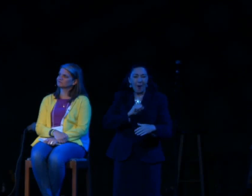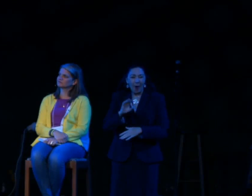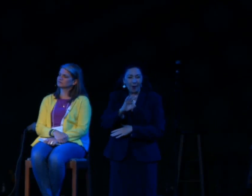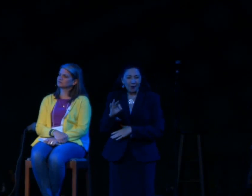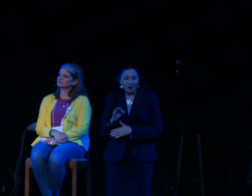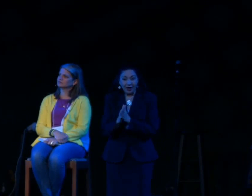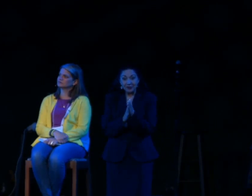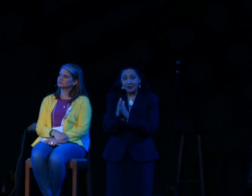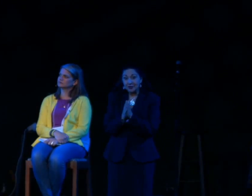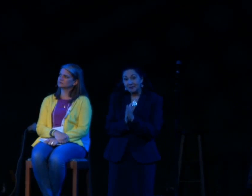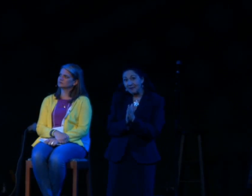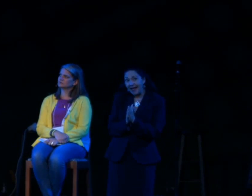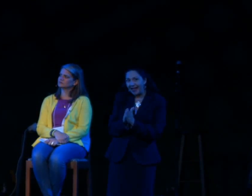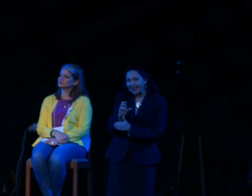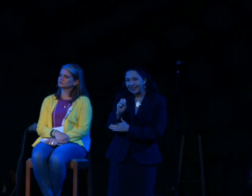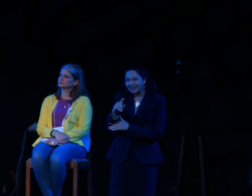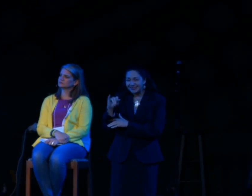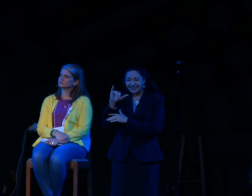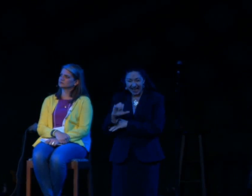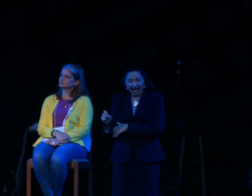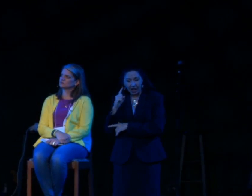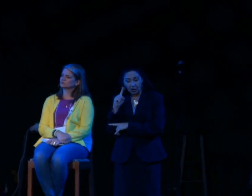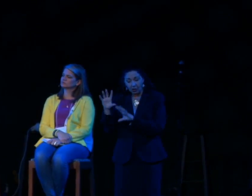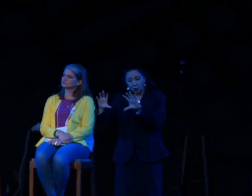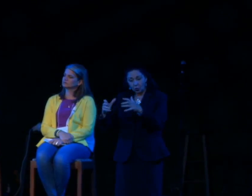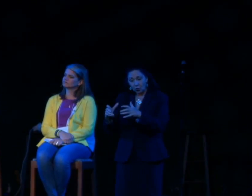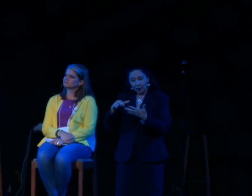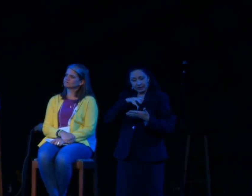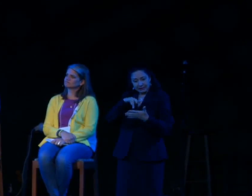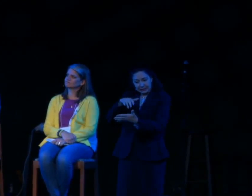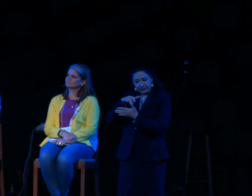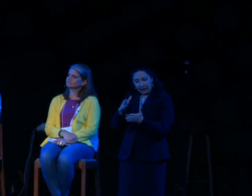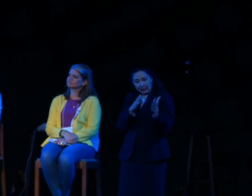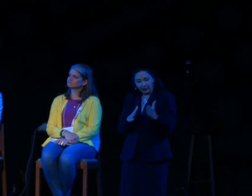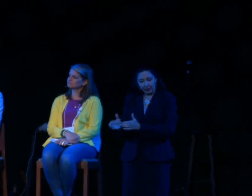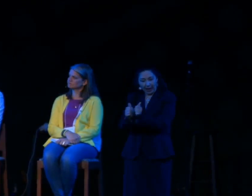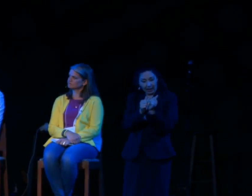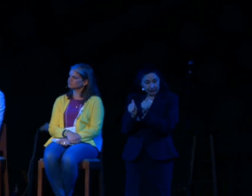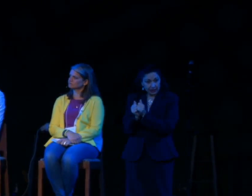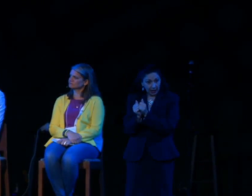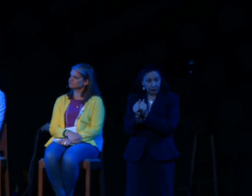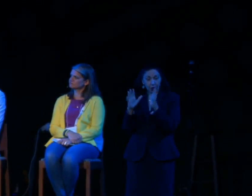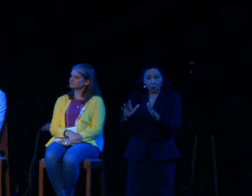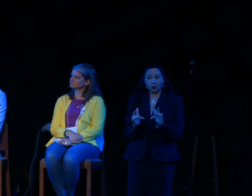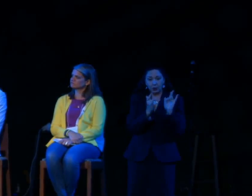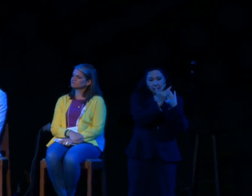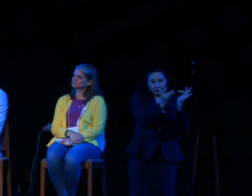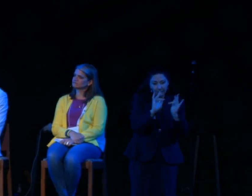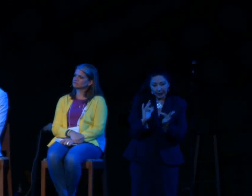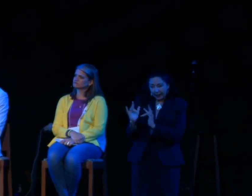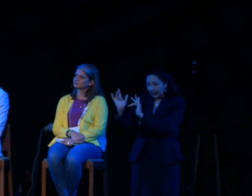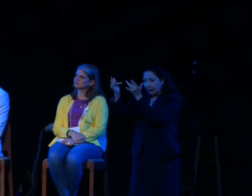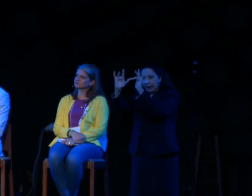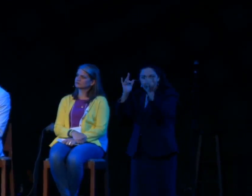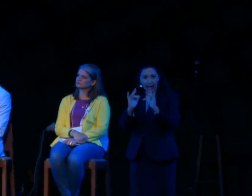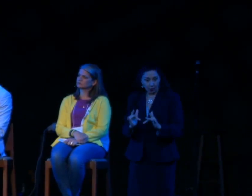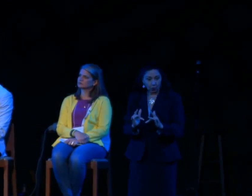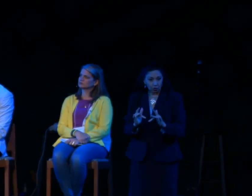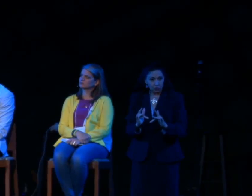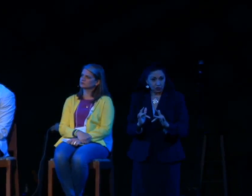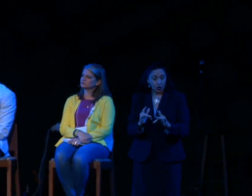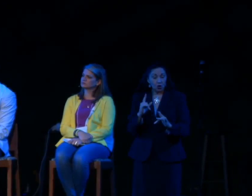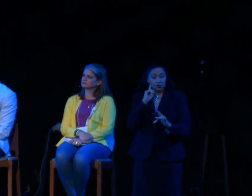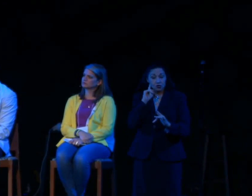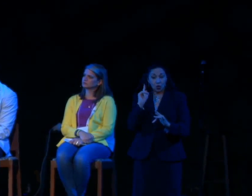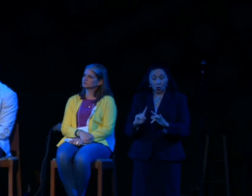perhaps study the one church plan together, and we want to be a network of networks. So we're going to work with